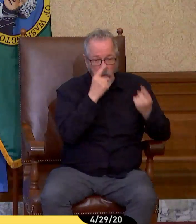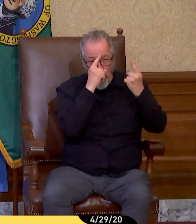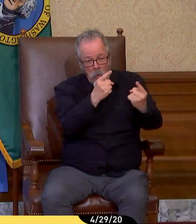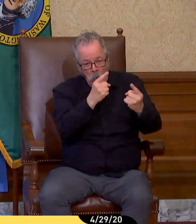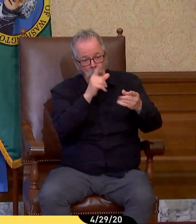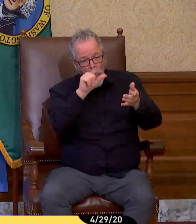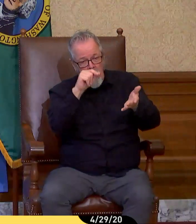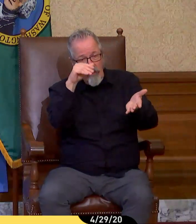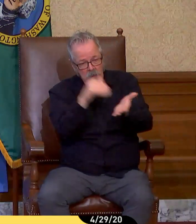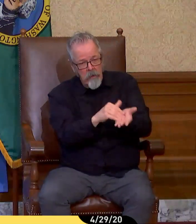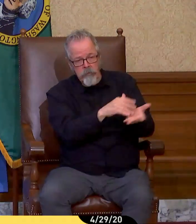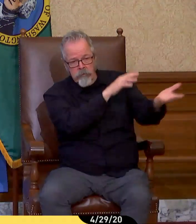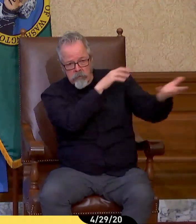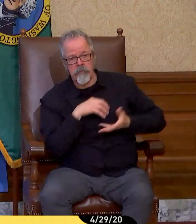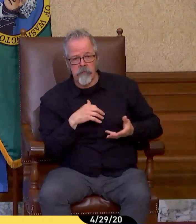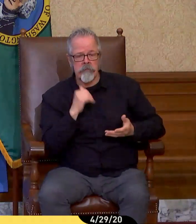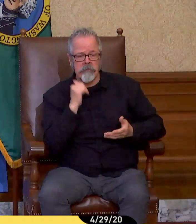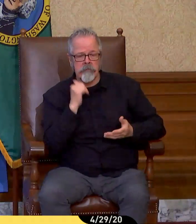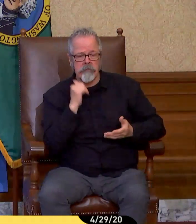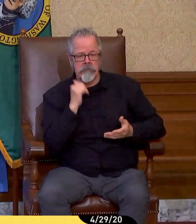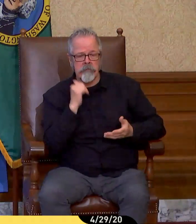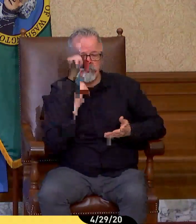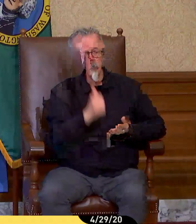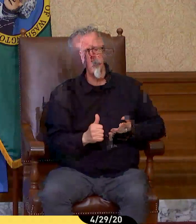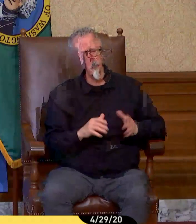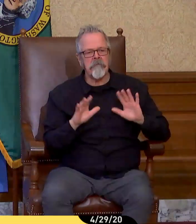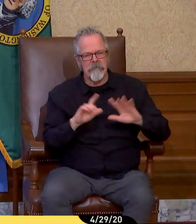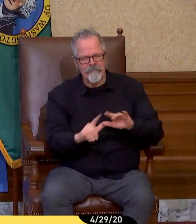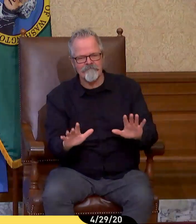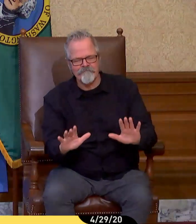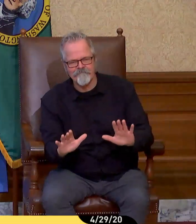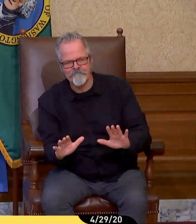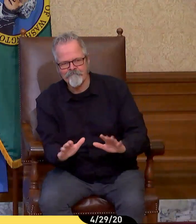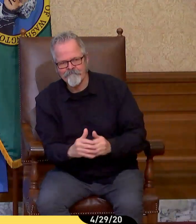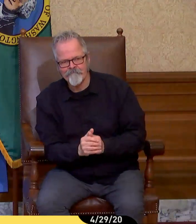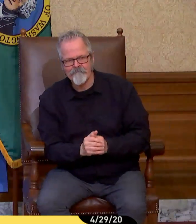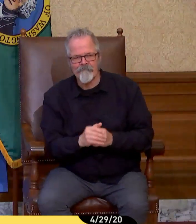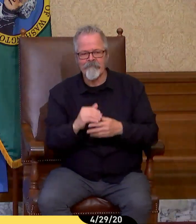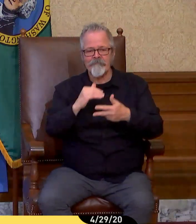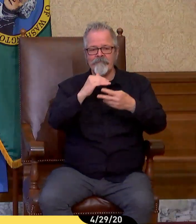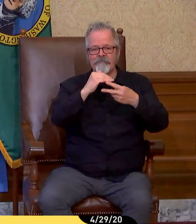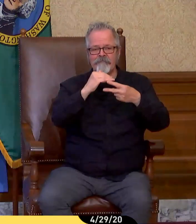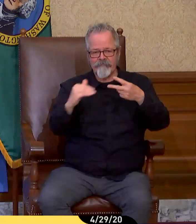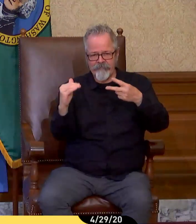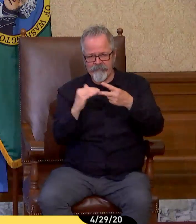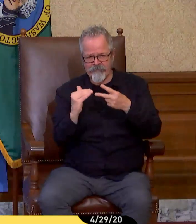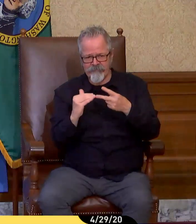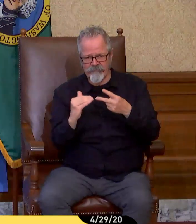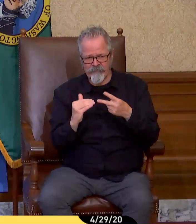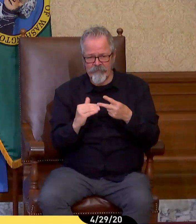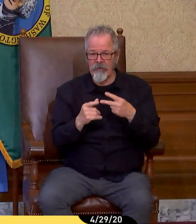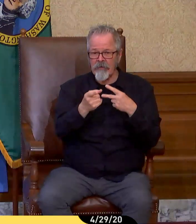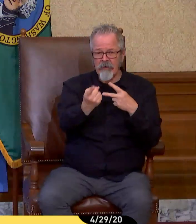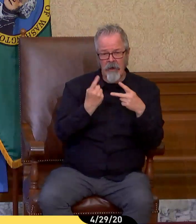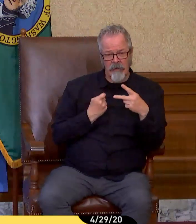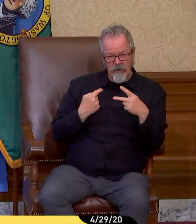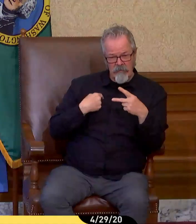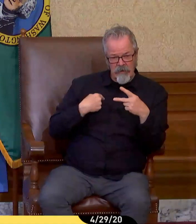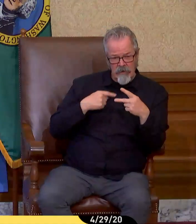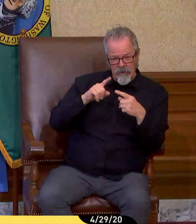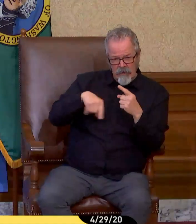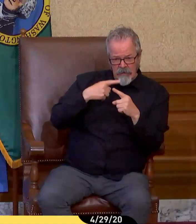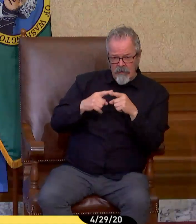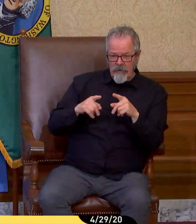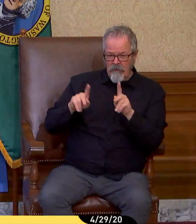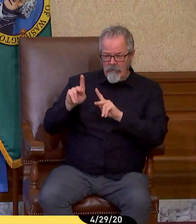of non-symptomatic people. To be able to do that, to have some better surveillance